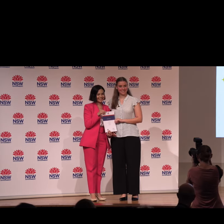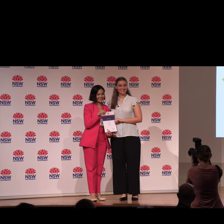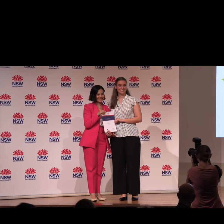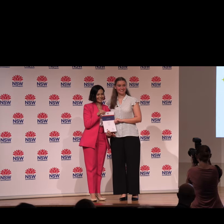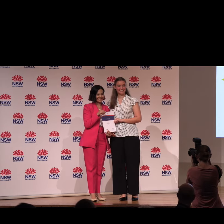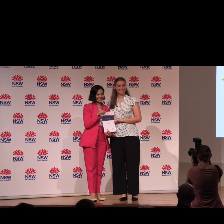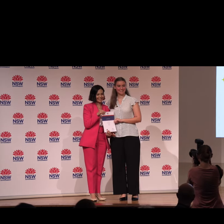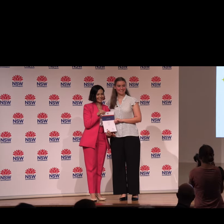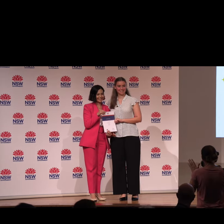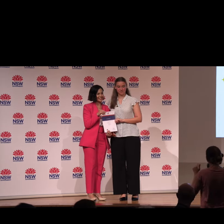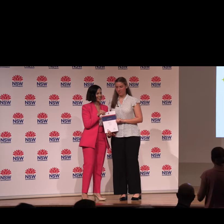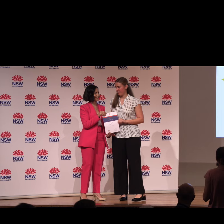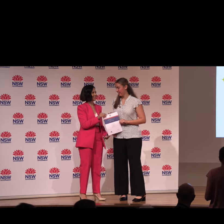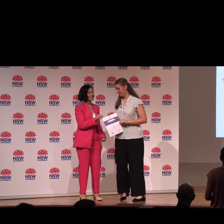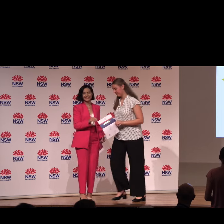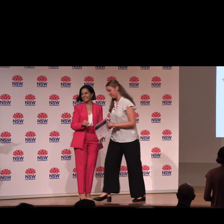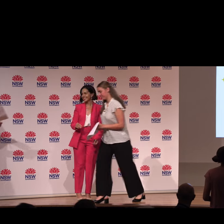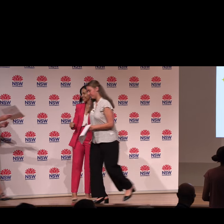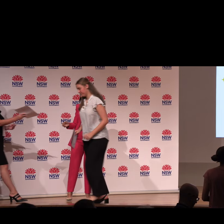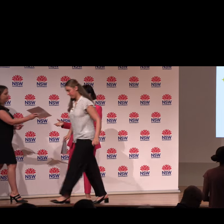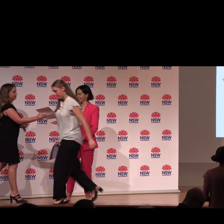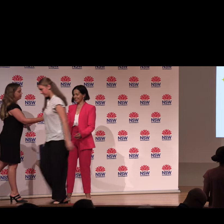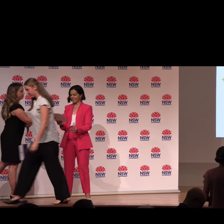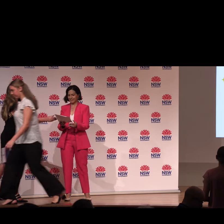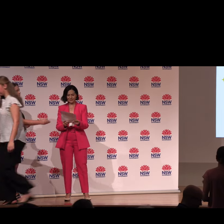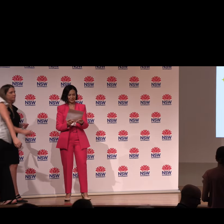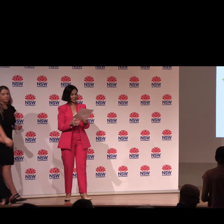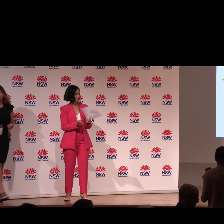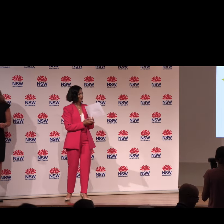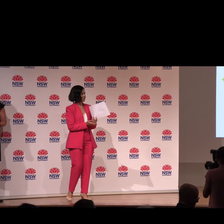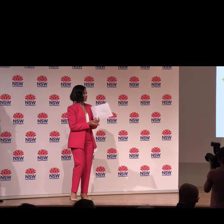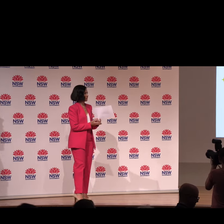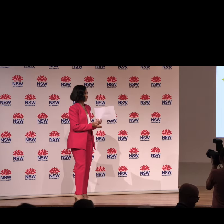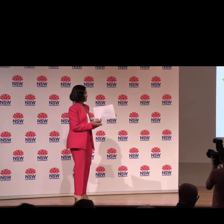And Grace Losco, Newtown High School of Performing Arts.